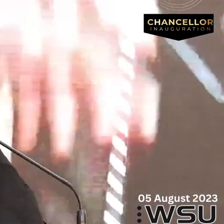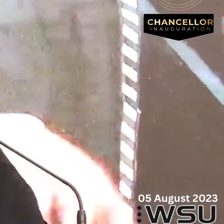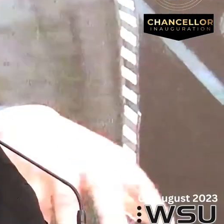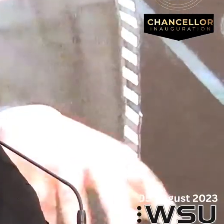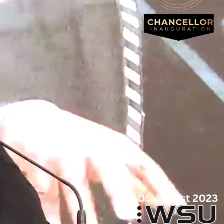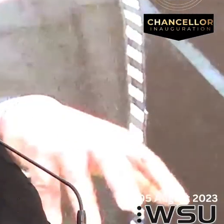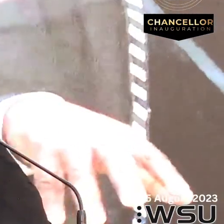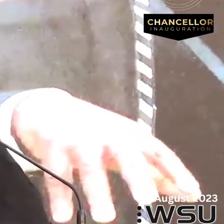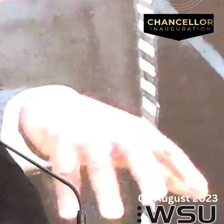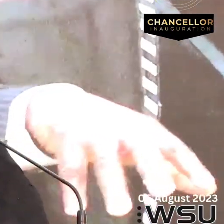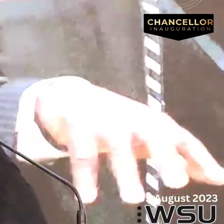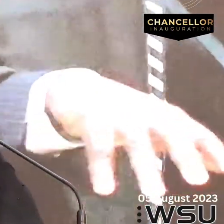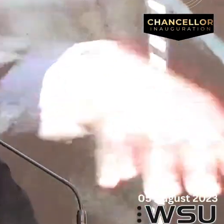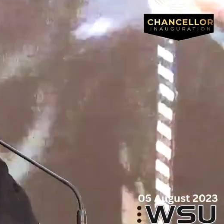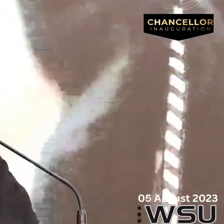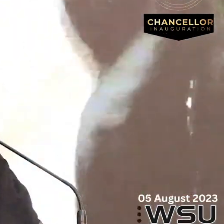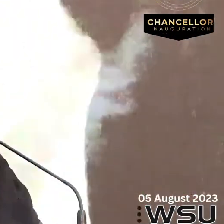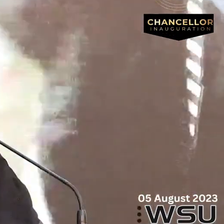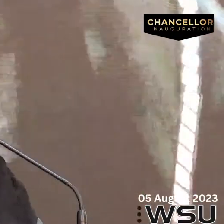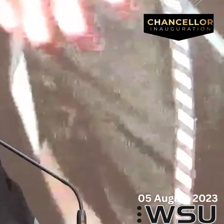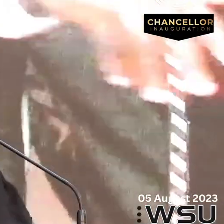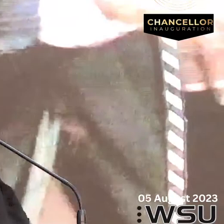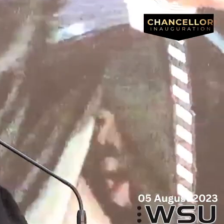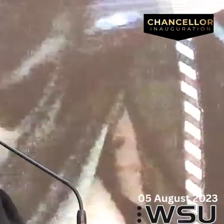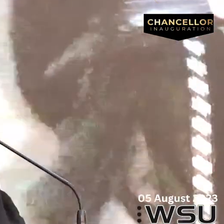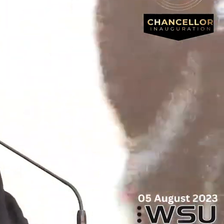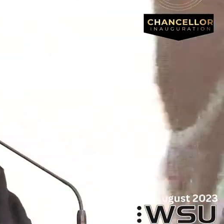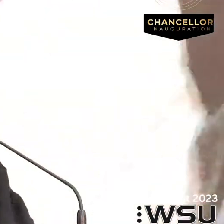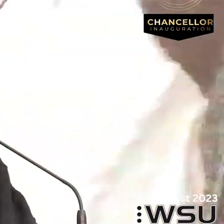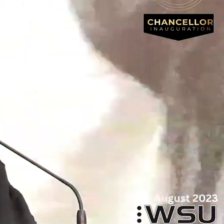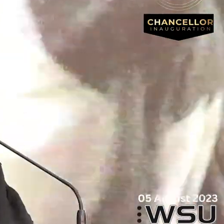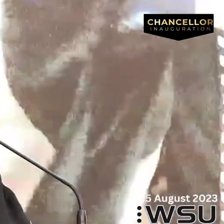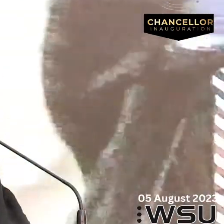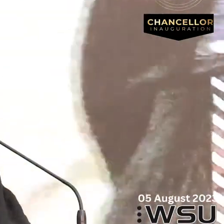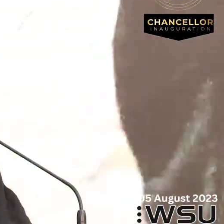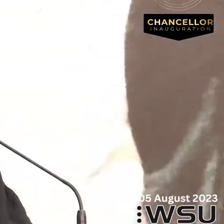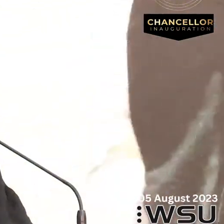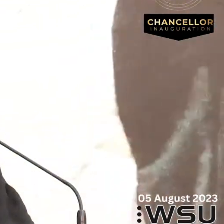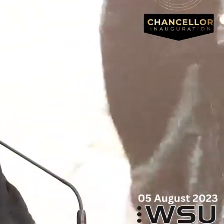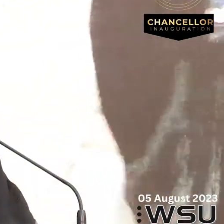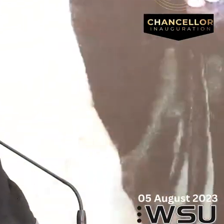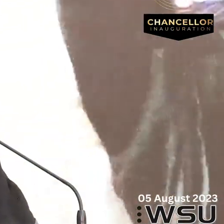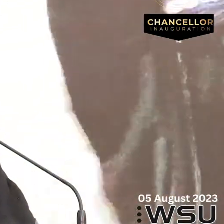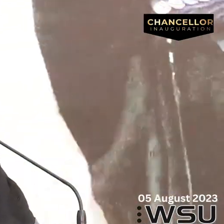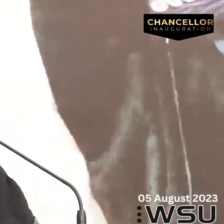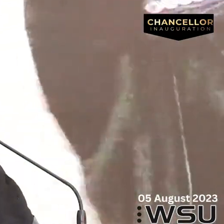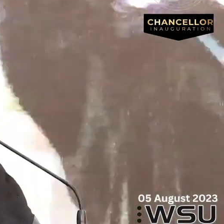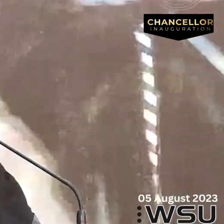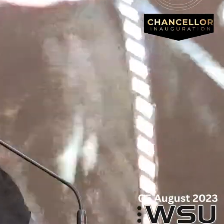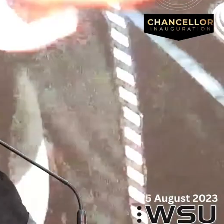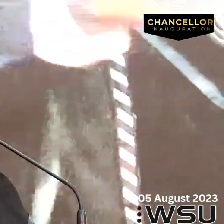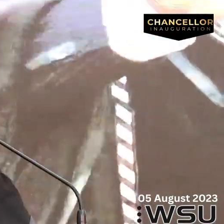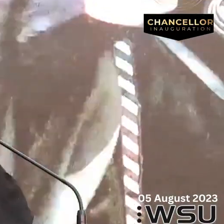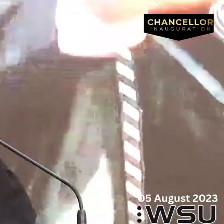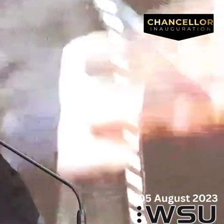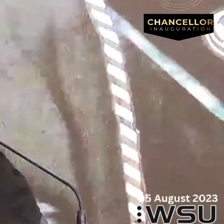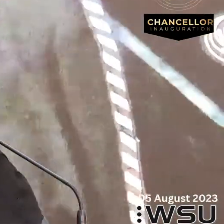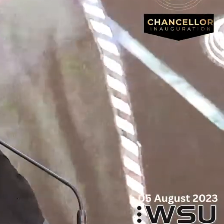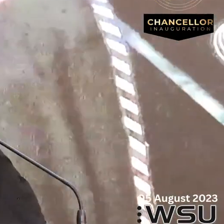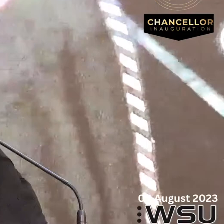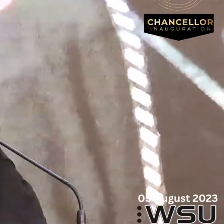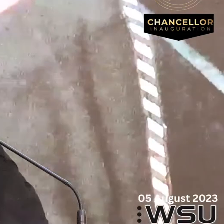yakuni ubakhuphela ngaphandle, you are becoming tribalistic or regionalistic, something like